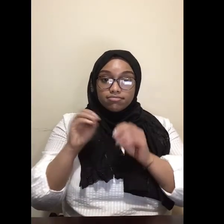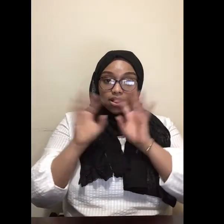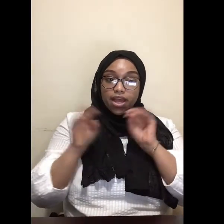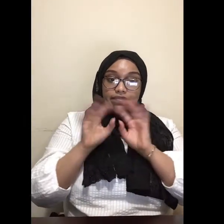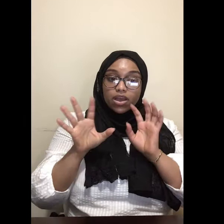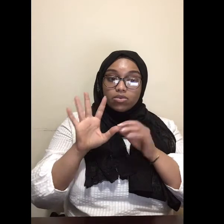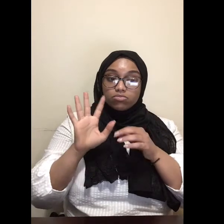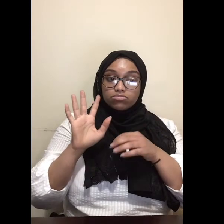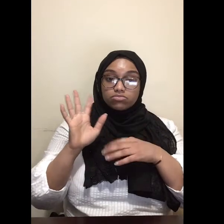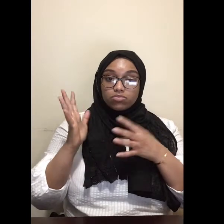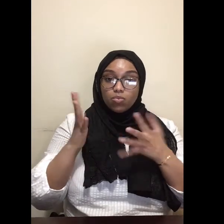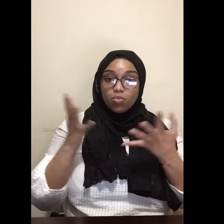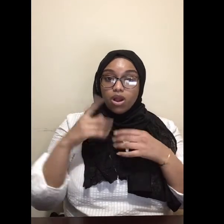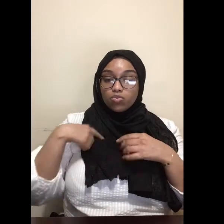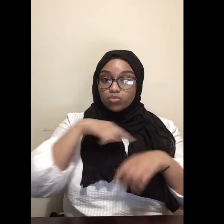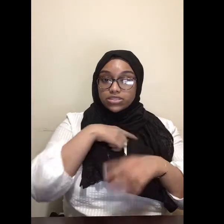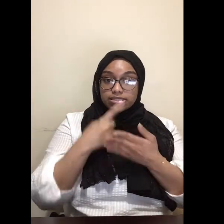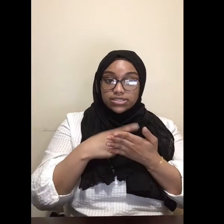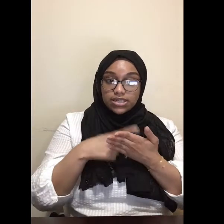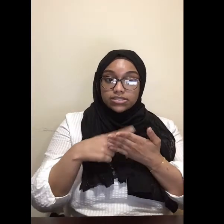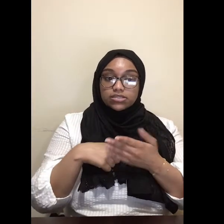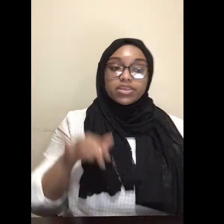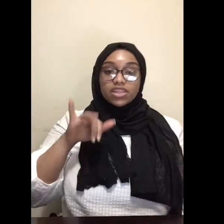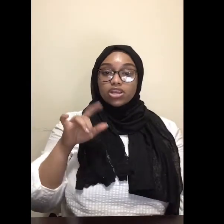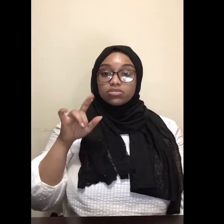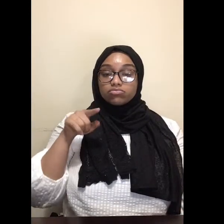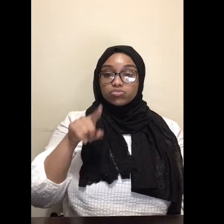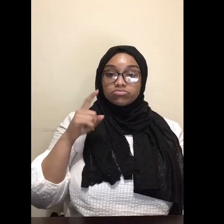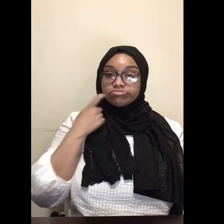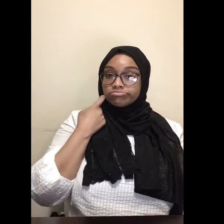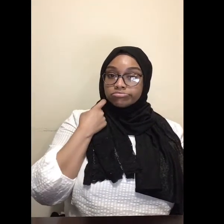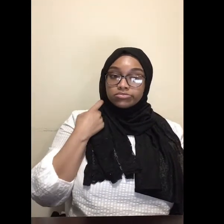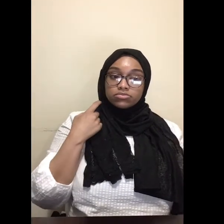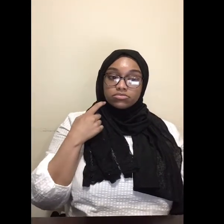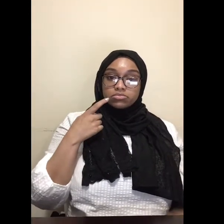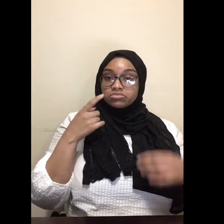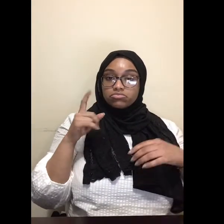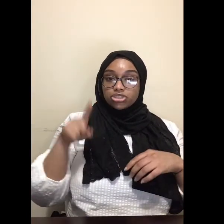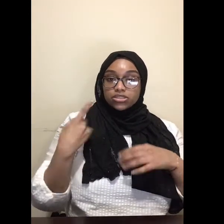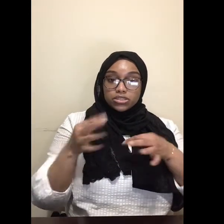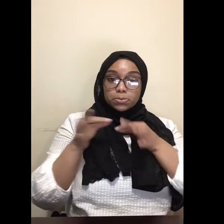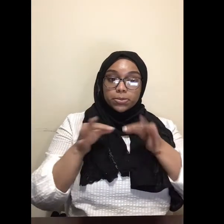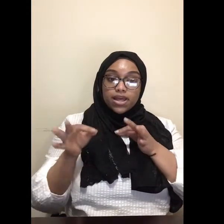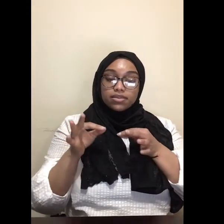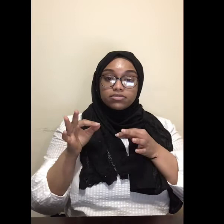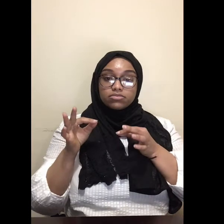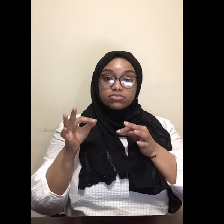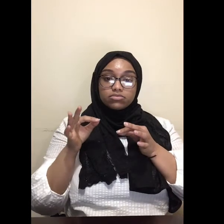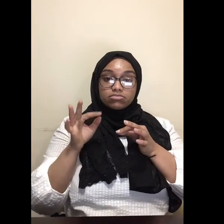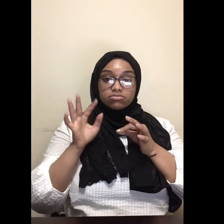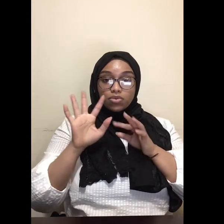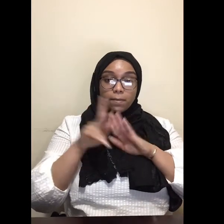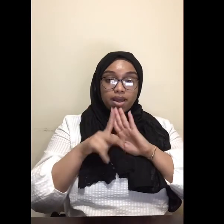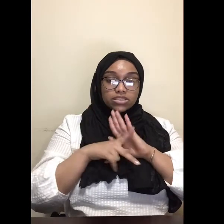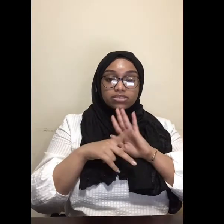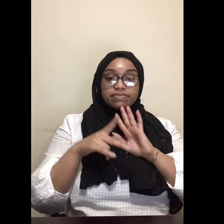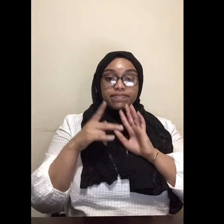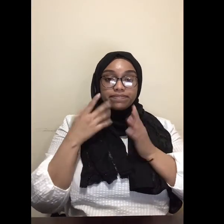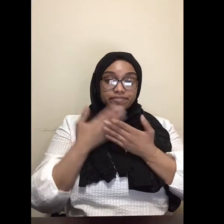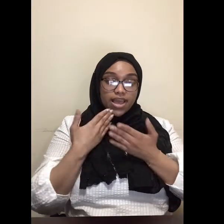you're using examples. So for example, rather than saying, you never show up for meetings, that's a